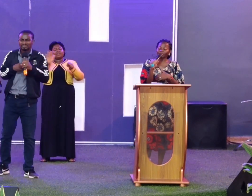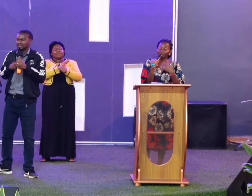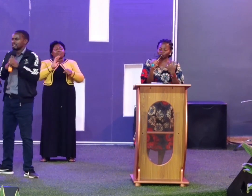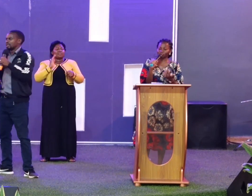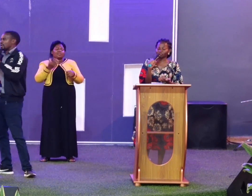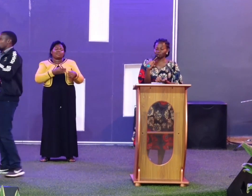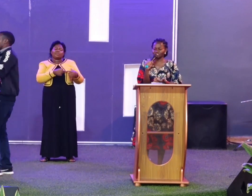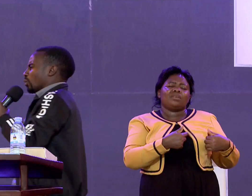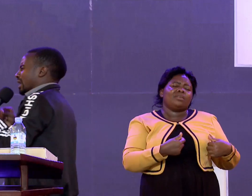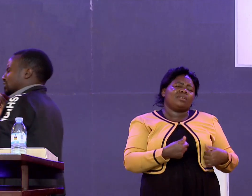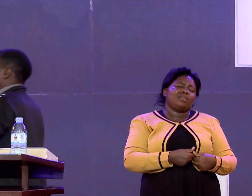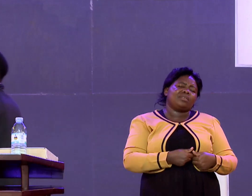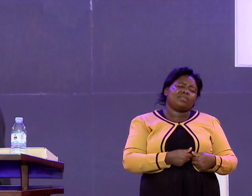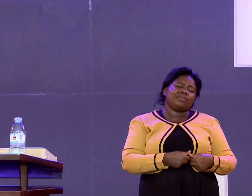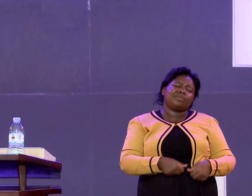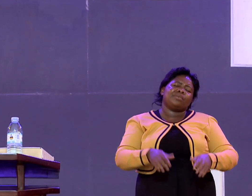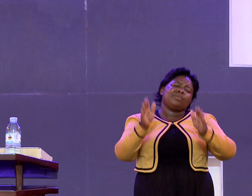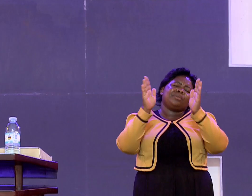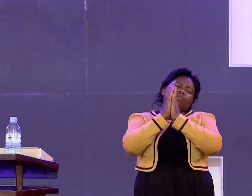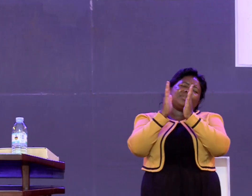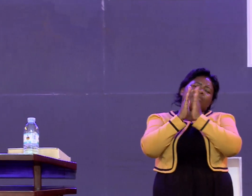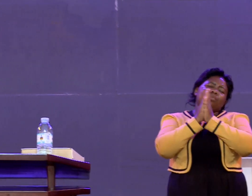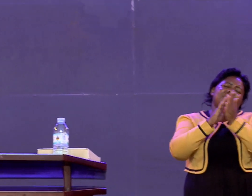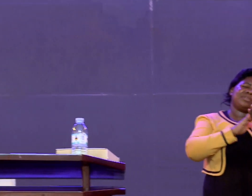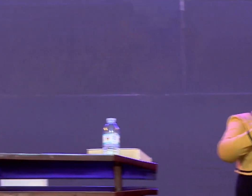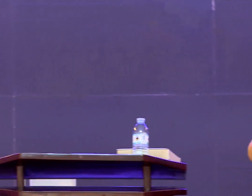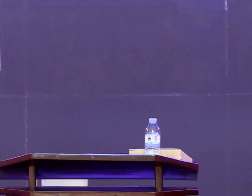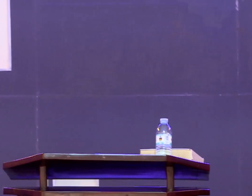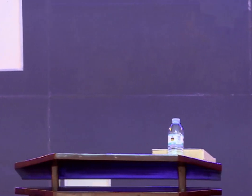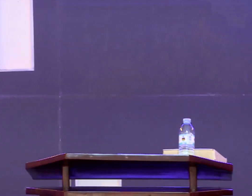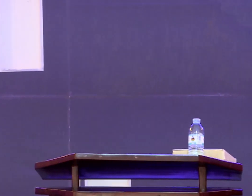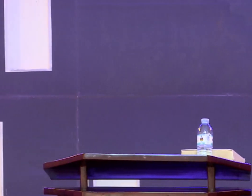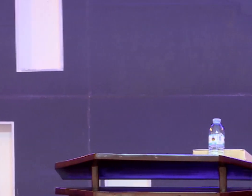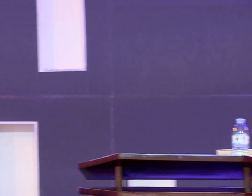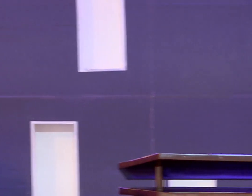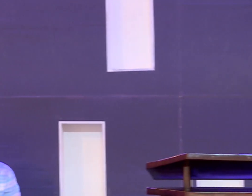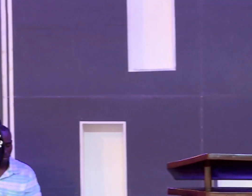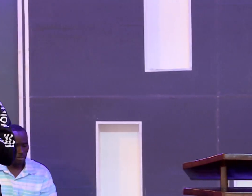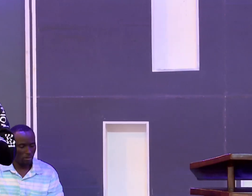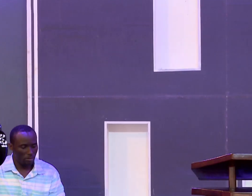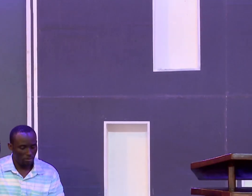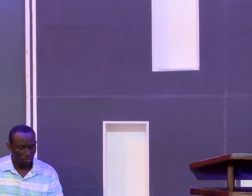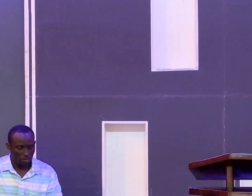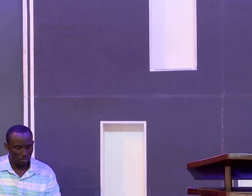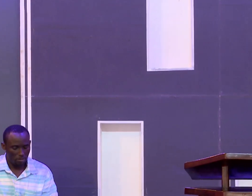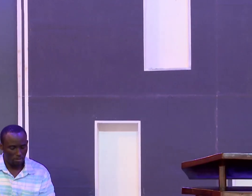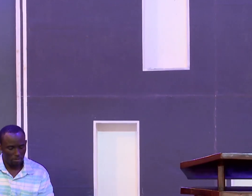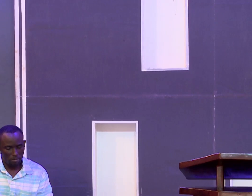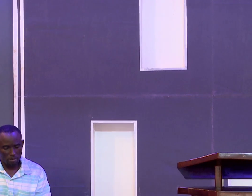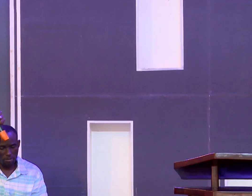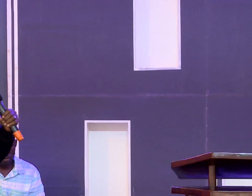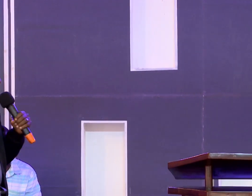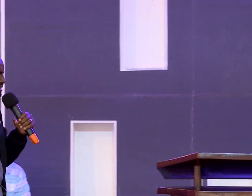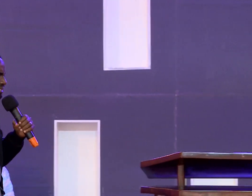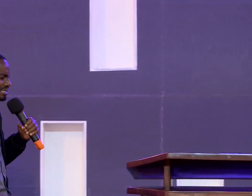Amala gabadde gatute mitima jafe. We ask you to forgive us, Lord. Tukusamwe tusonyiwe Mukama. Where we had taken away from your